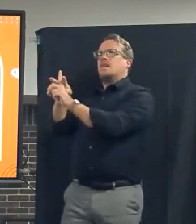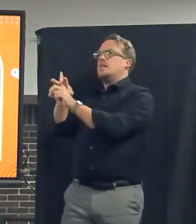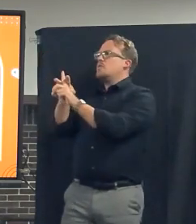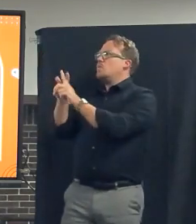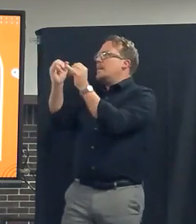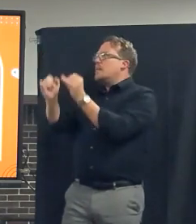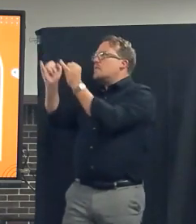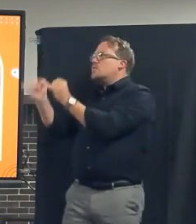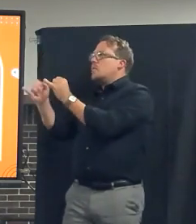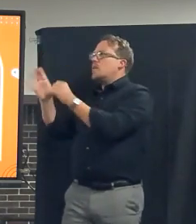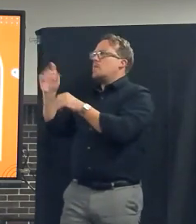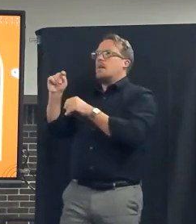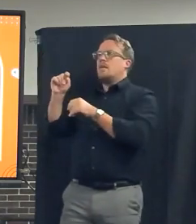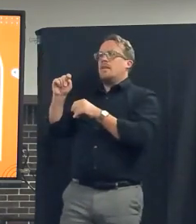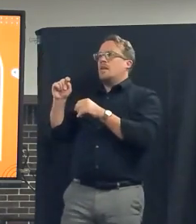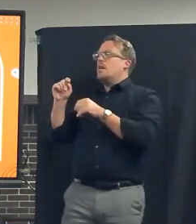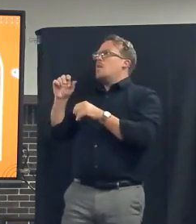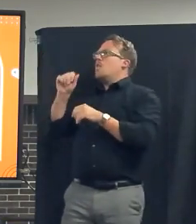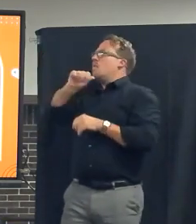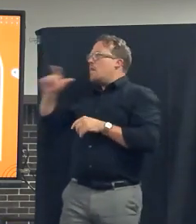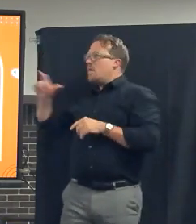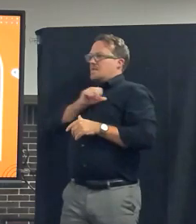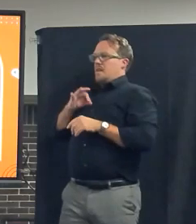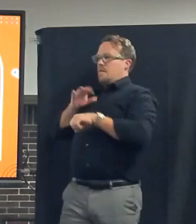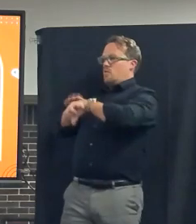available to the staff that are on that shift.